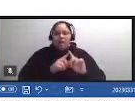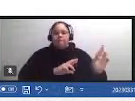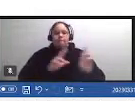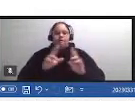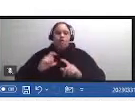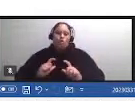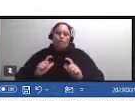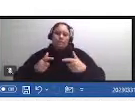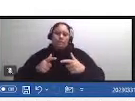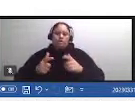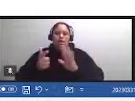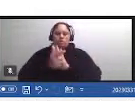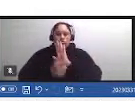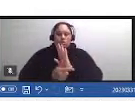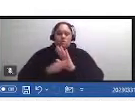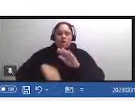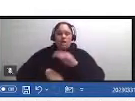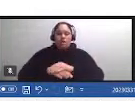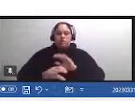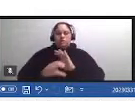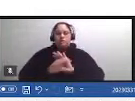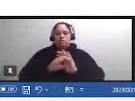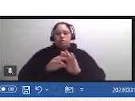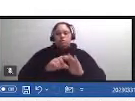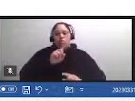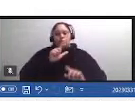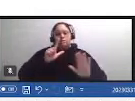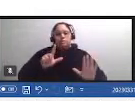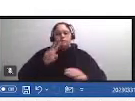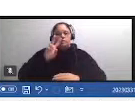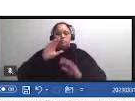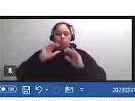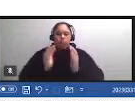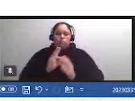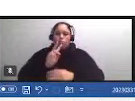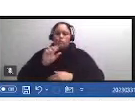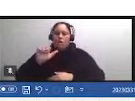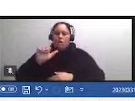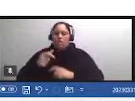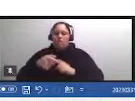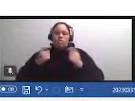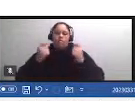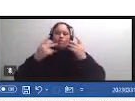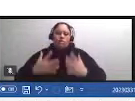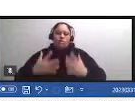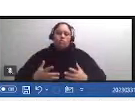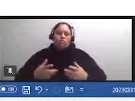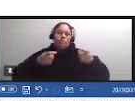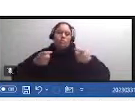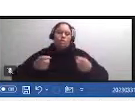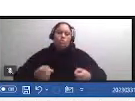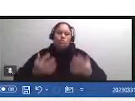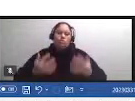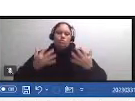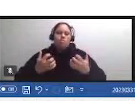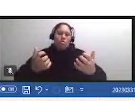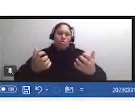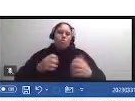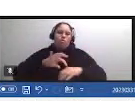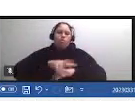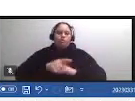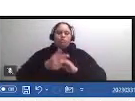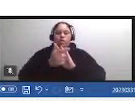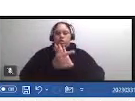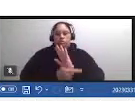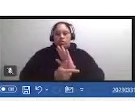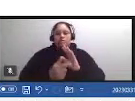the committee as legislated under Section 172A of the Financial Management of Parliament